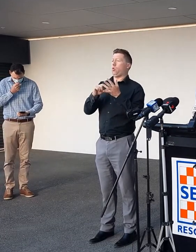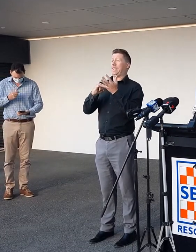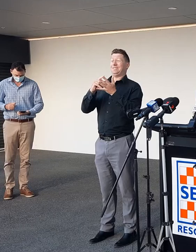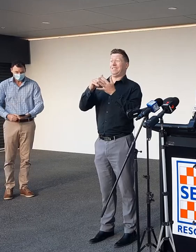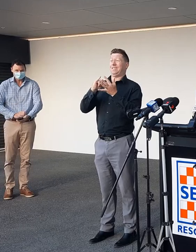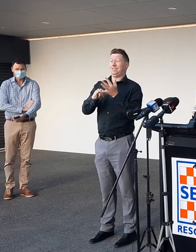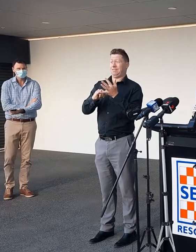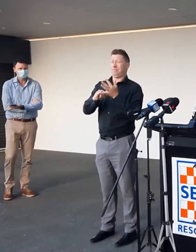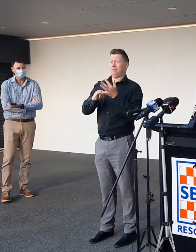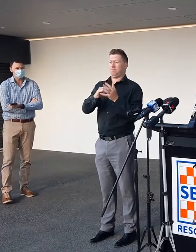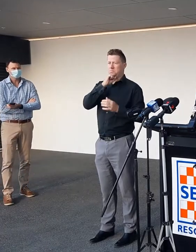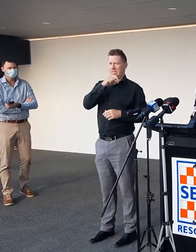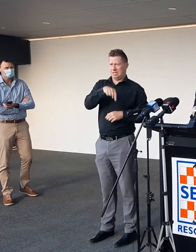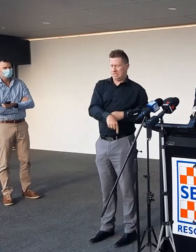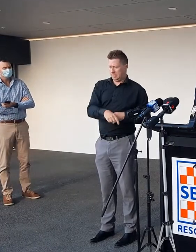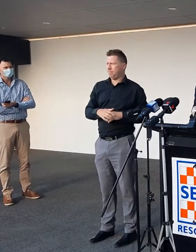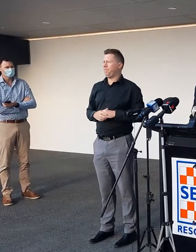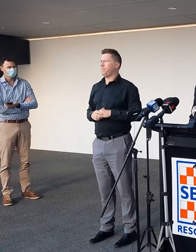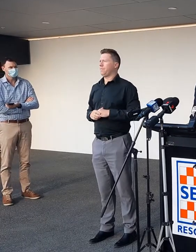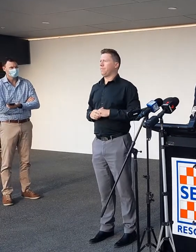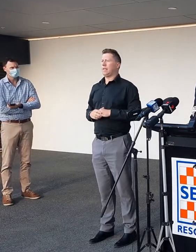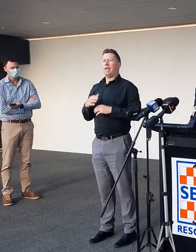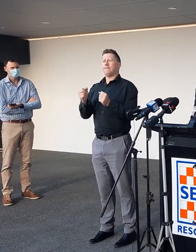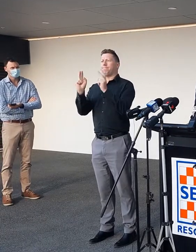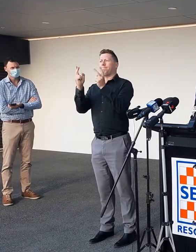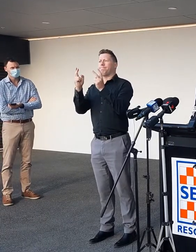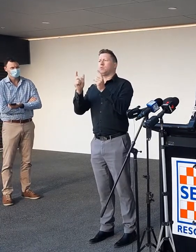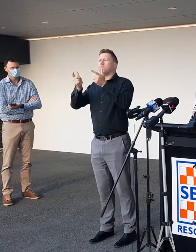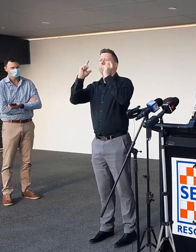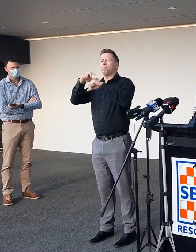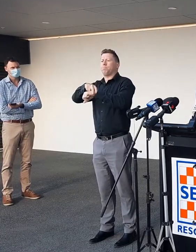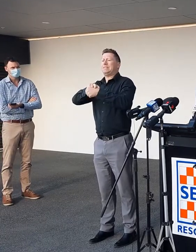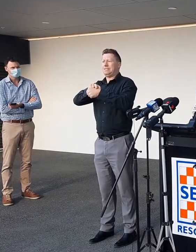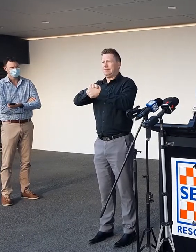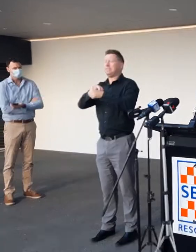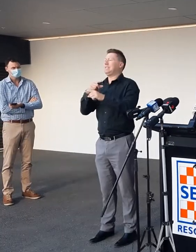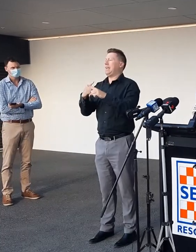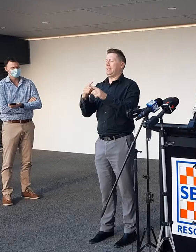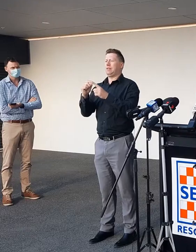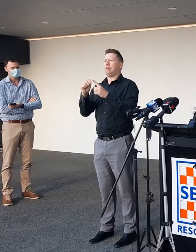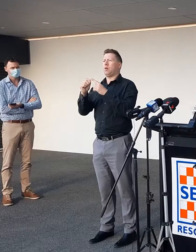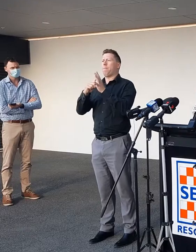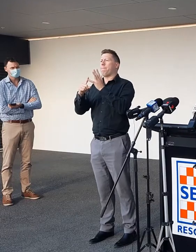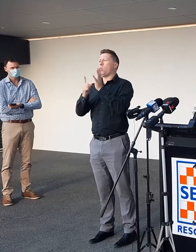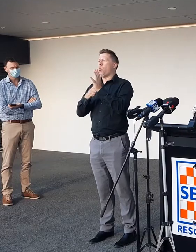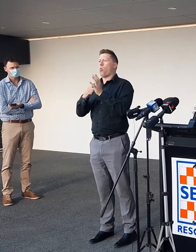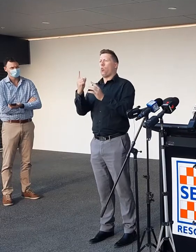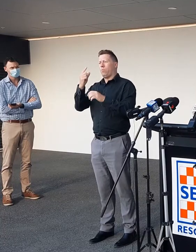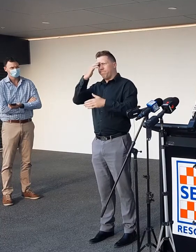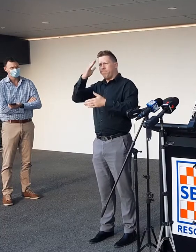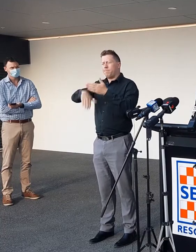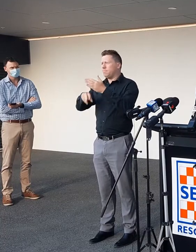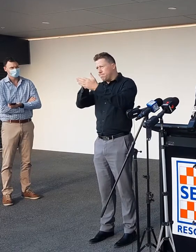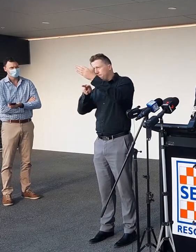Chris Beattie, Assistant Commissioner Ian Parrot, and Paul Lainio, who's a hydrometeorologist and the Senior